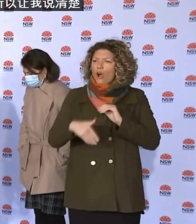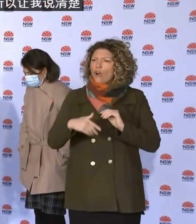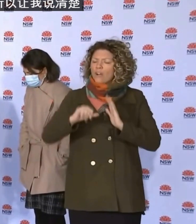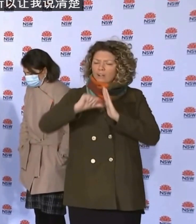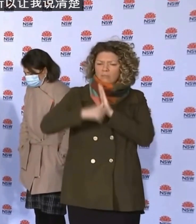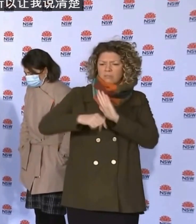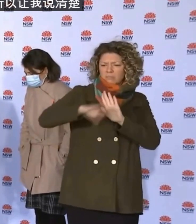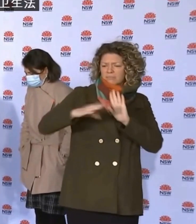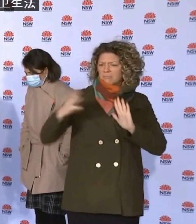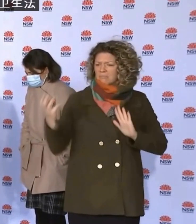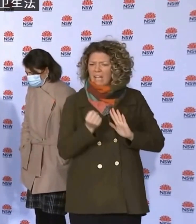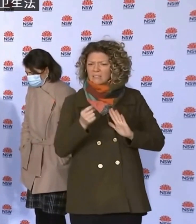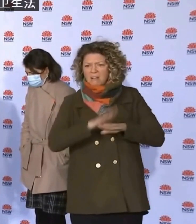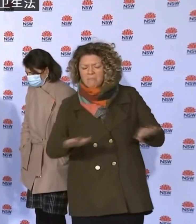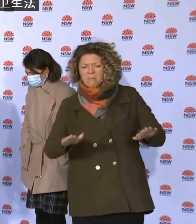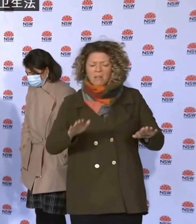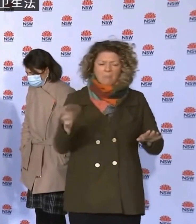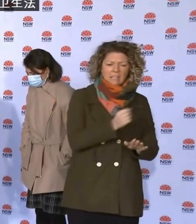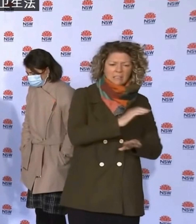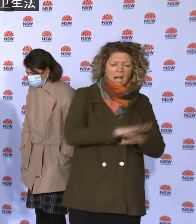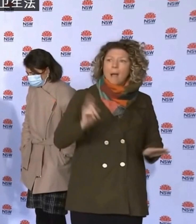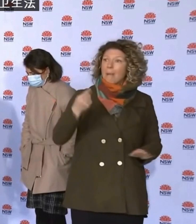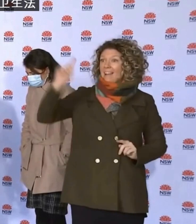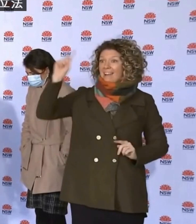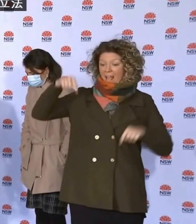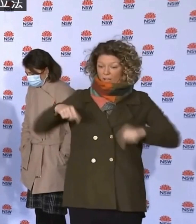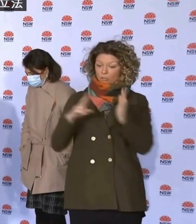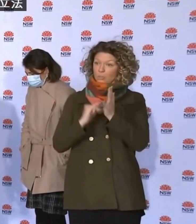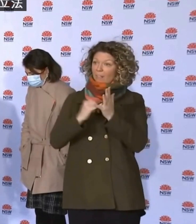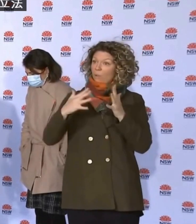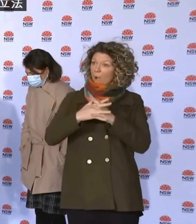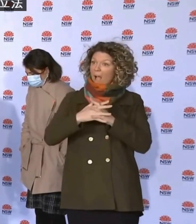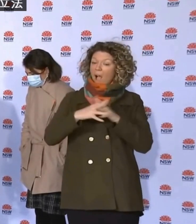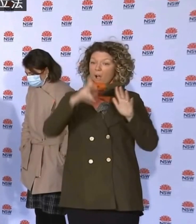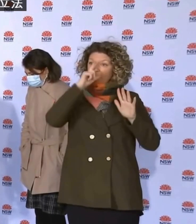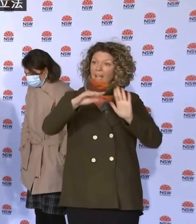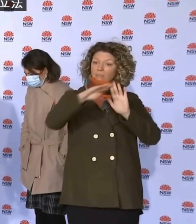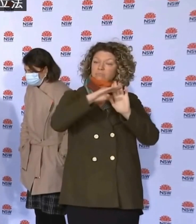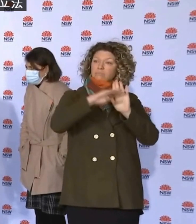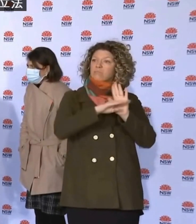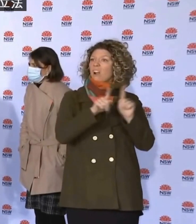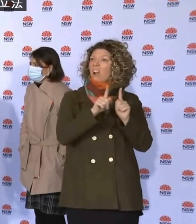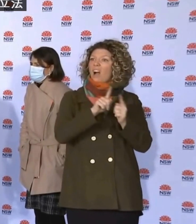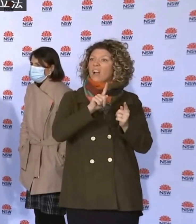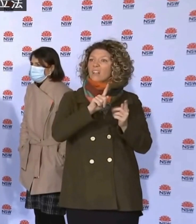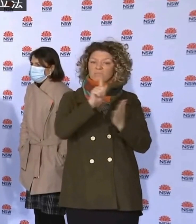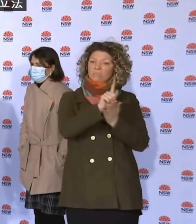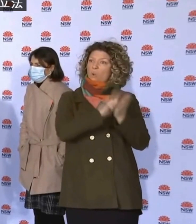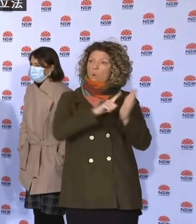orders. So let me make it very clear that under the Public Health Act here in New South Wales, orders can be made. Normally, of course,